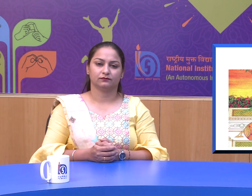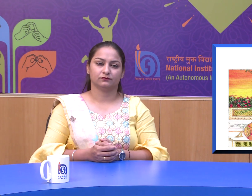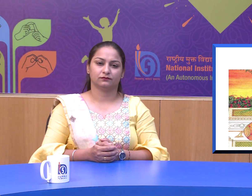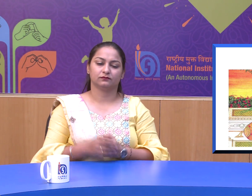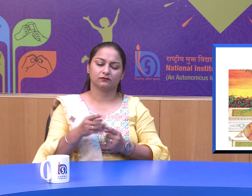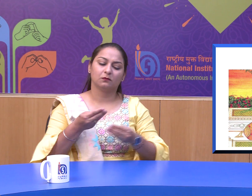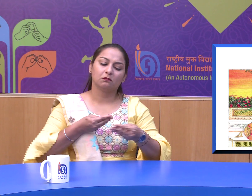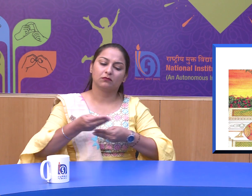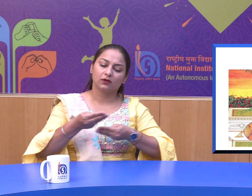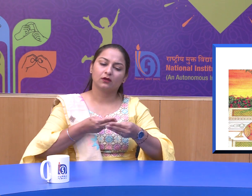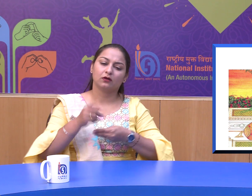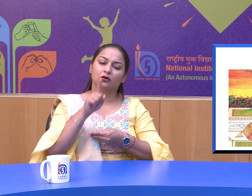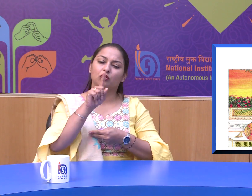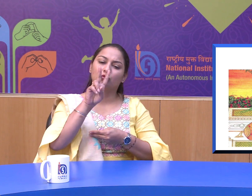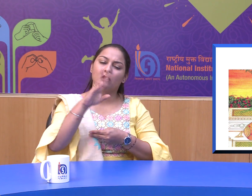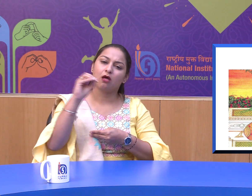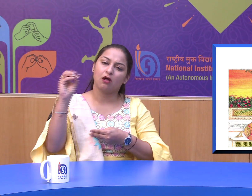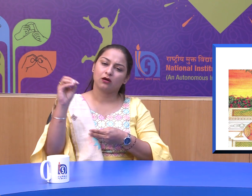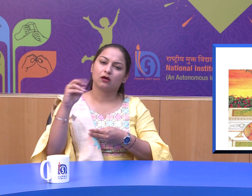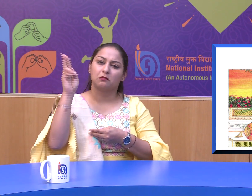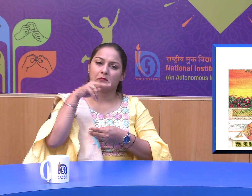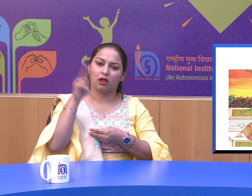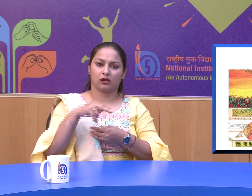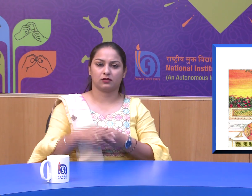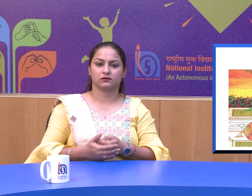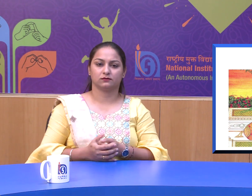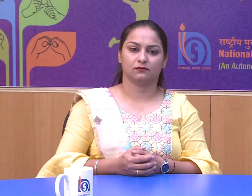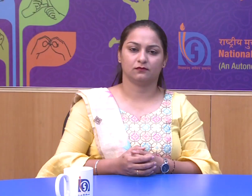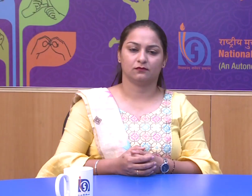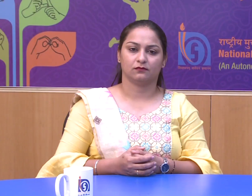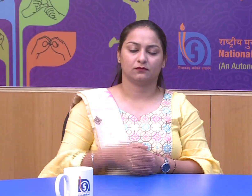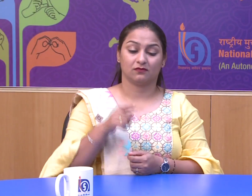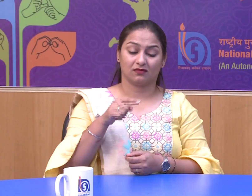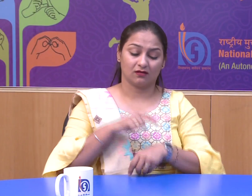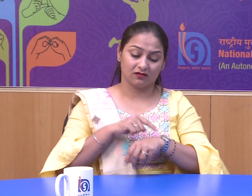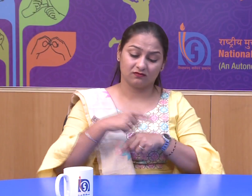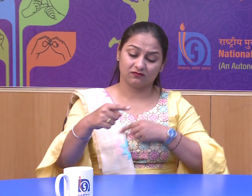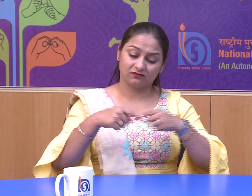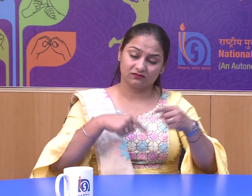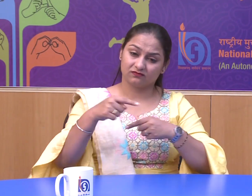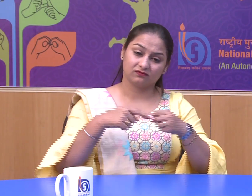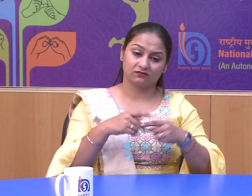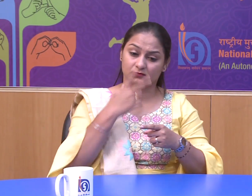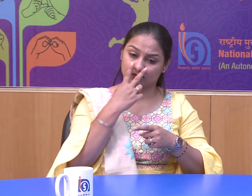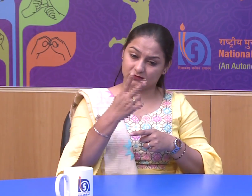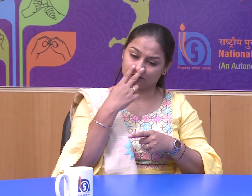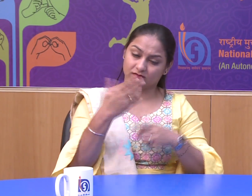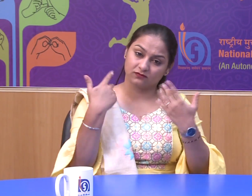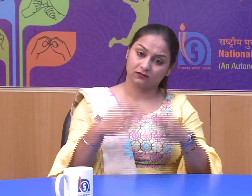nearly 1200 paintings. The period also witnessed the flowering